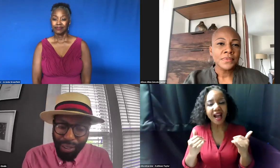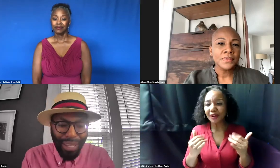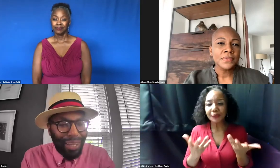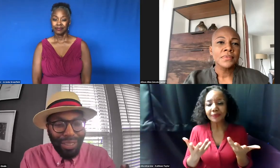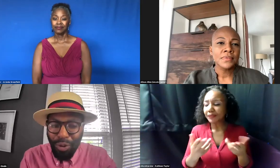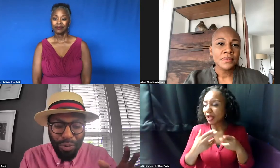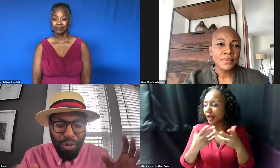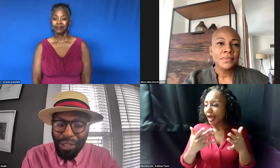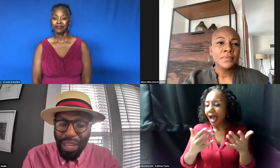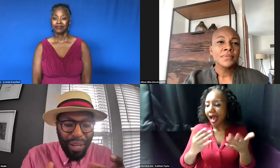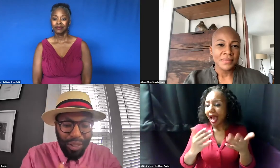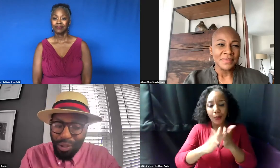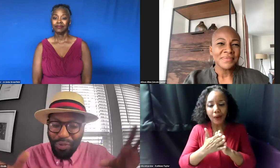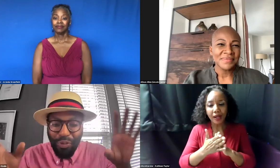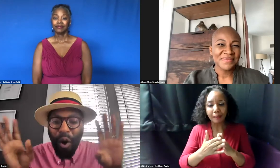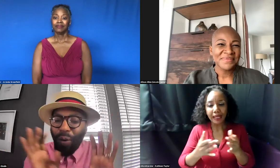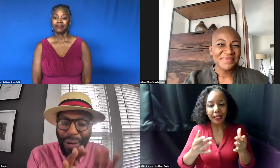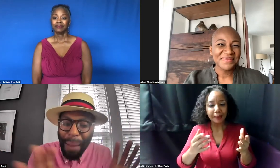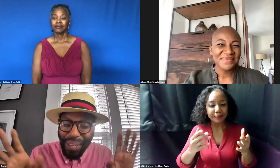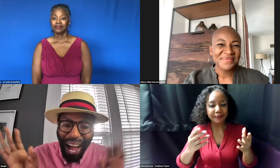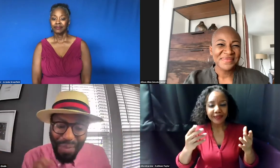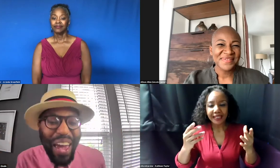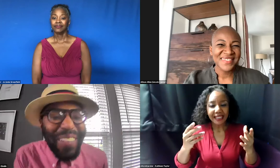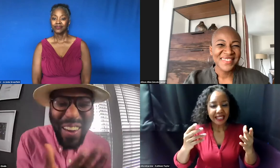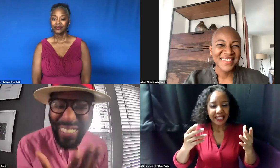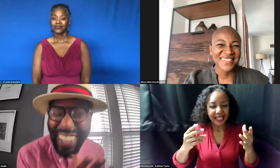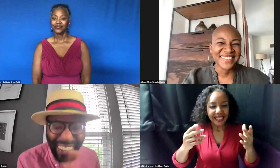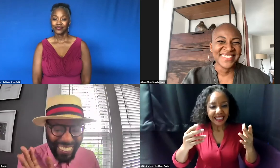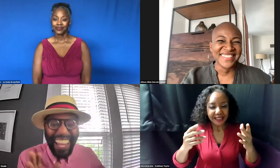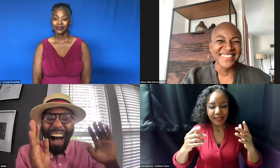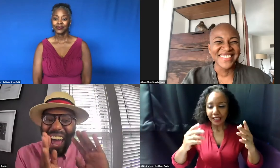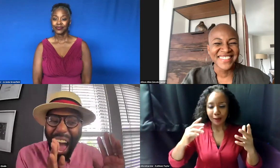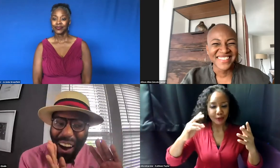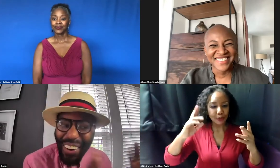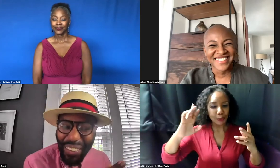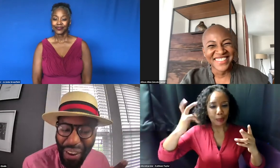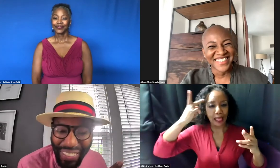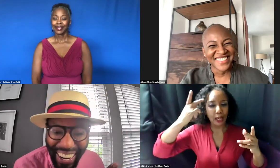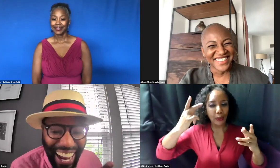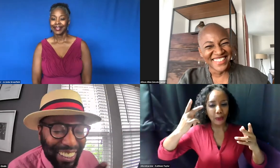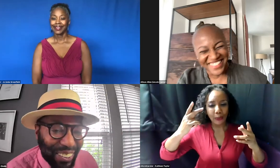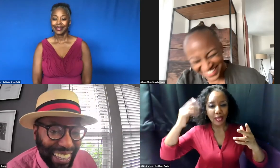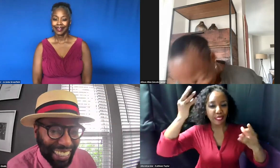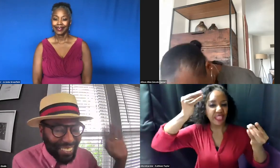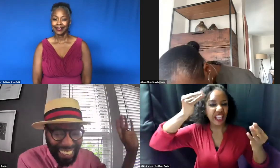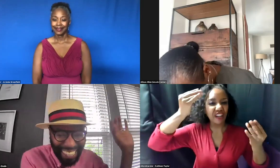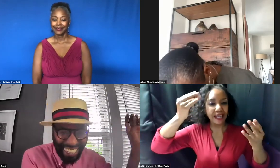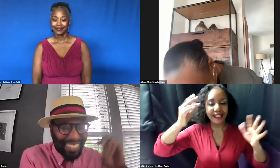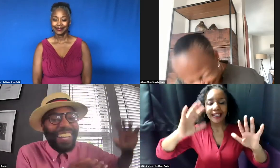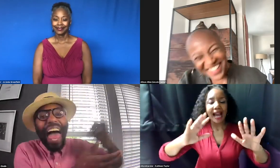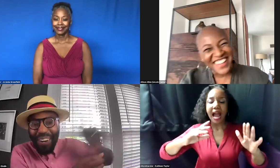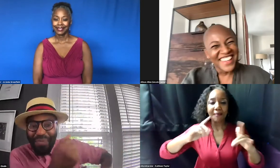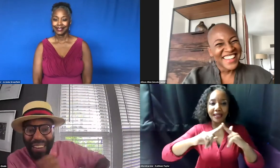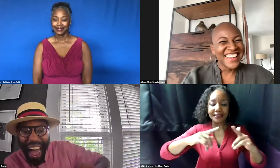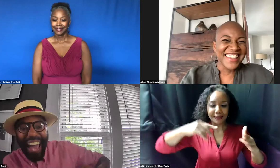I don't want to get into too much theory and Foucault and the Panopticon, but I almost veered there and got too geeky,